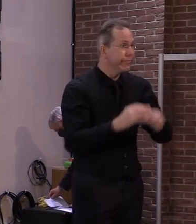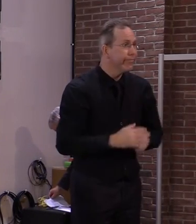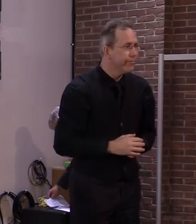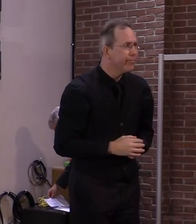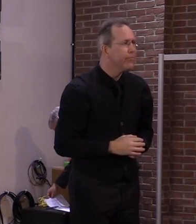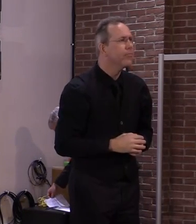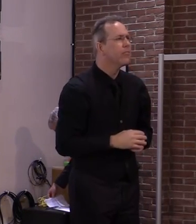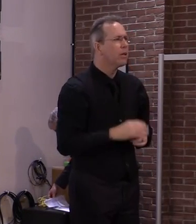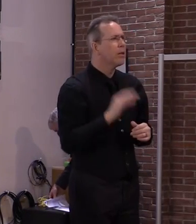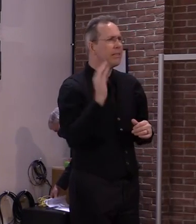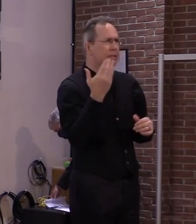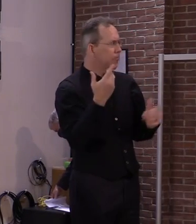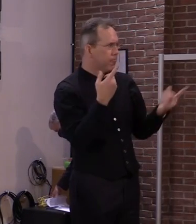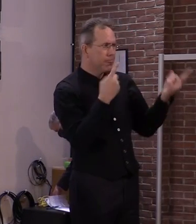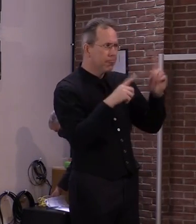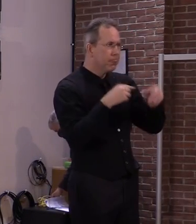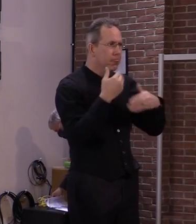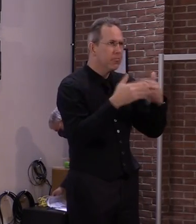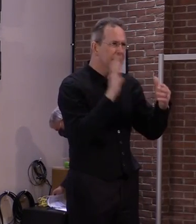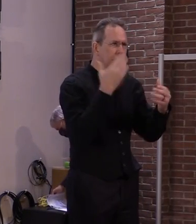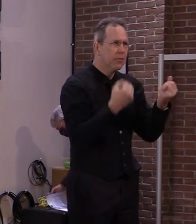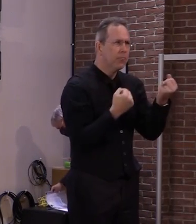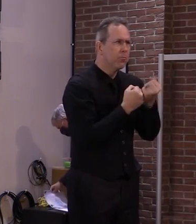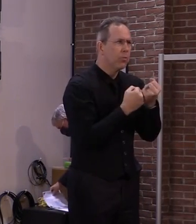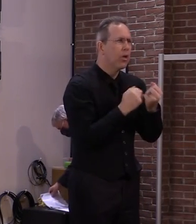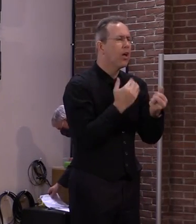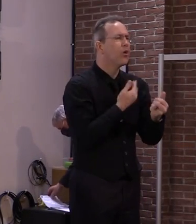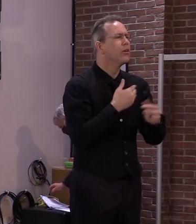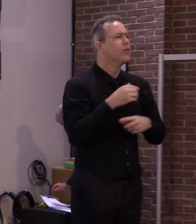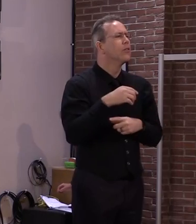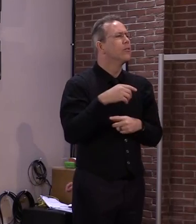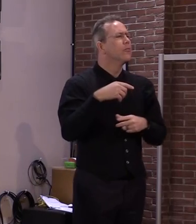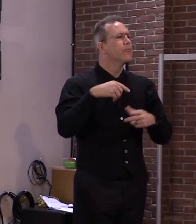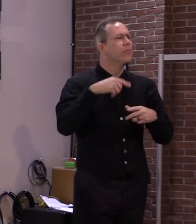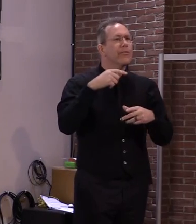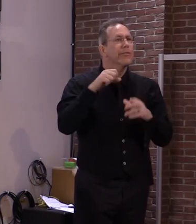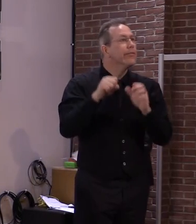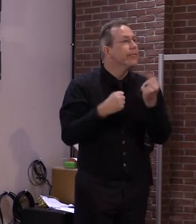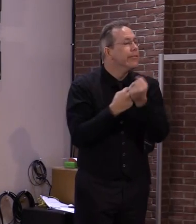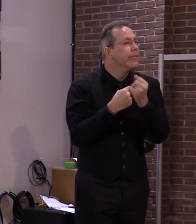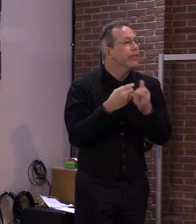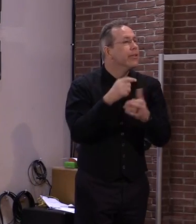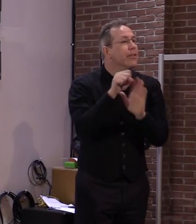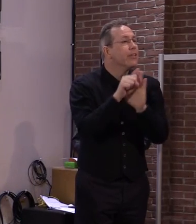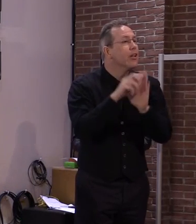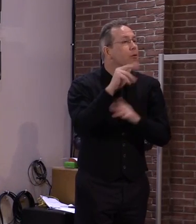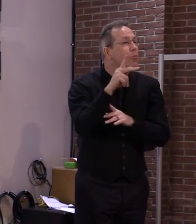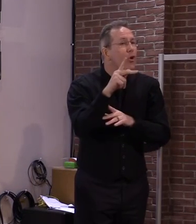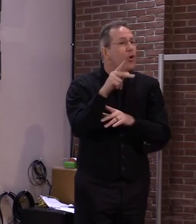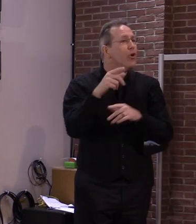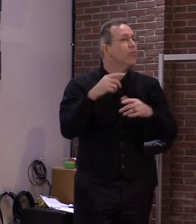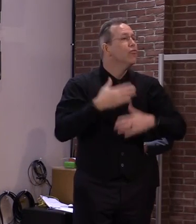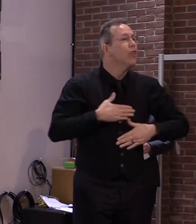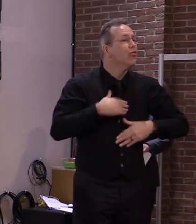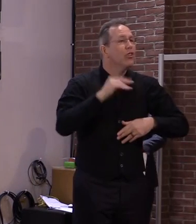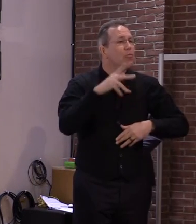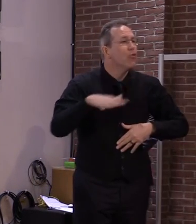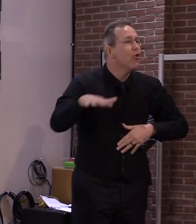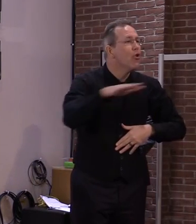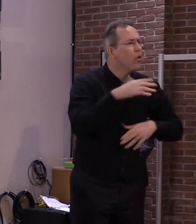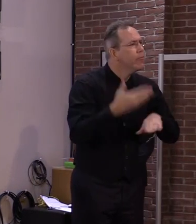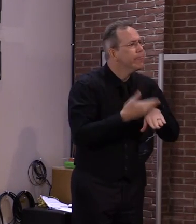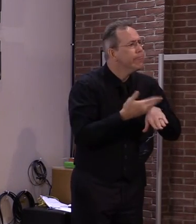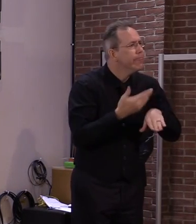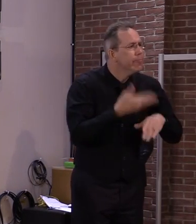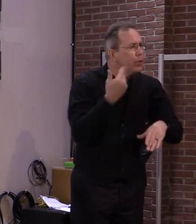parks infrastructure and so forth. There's other pieces that were taken out of the budget that we proposed. So they've added some,